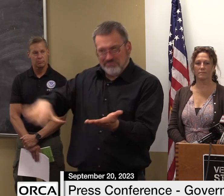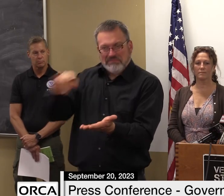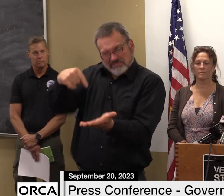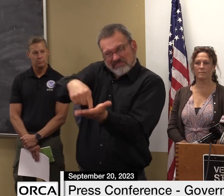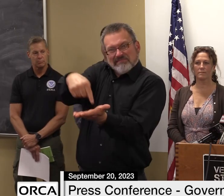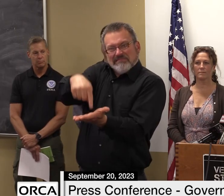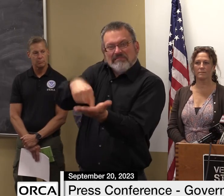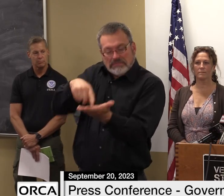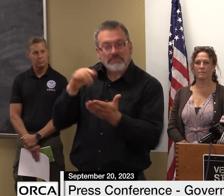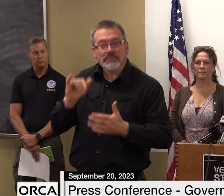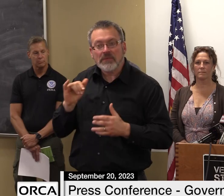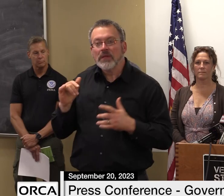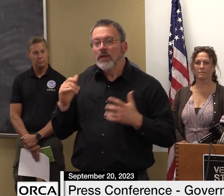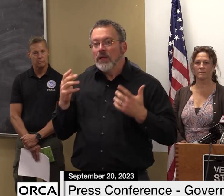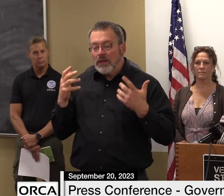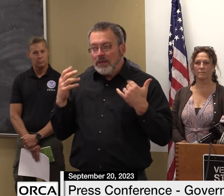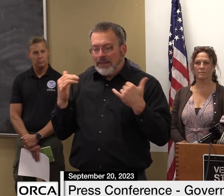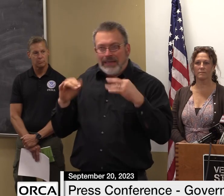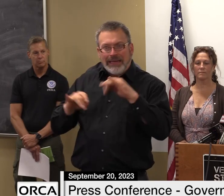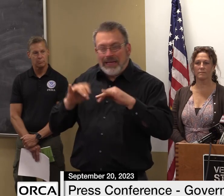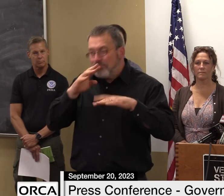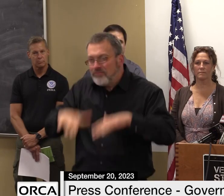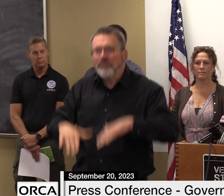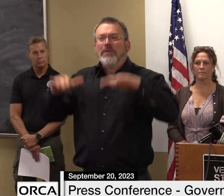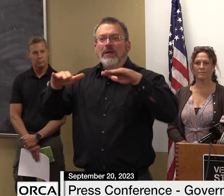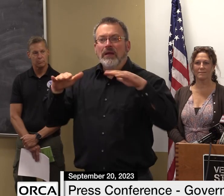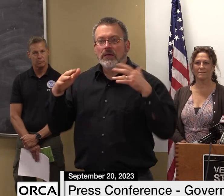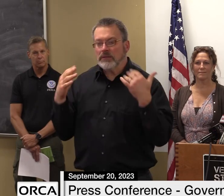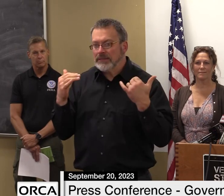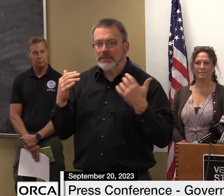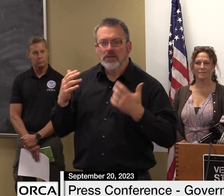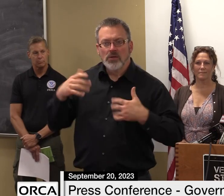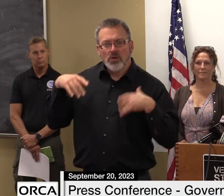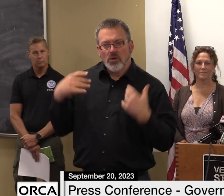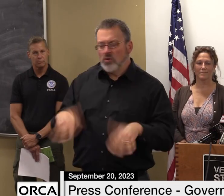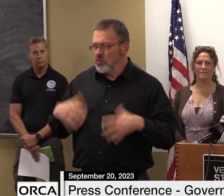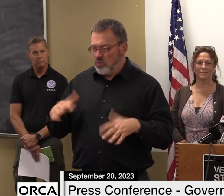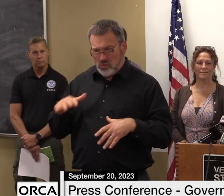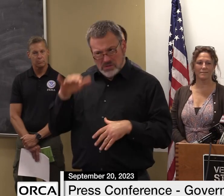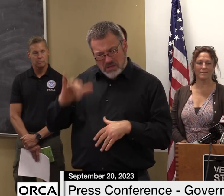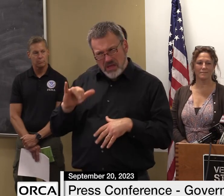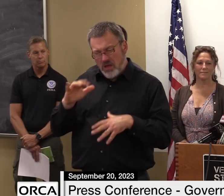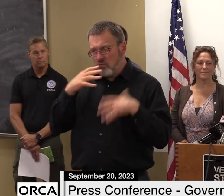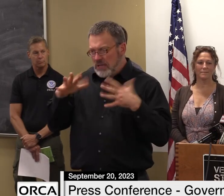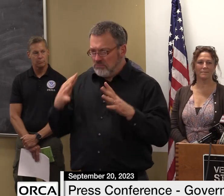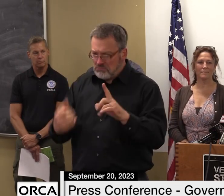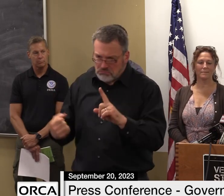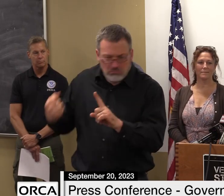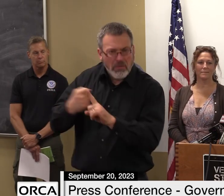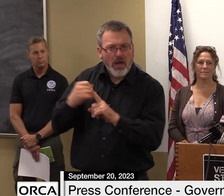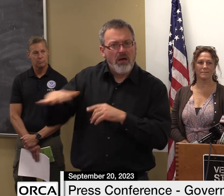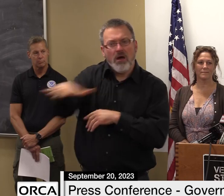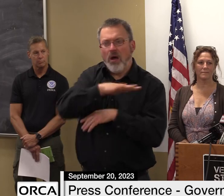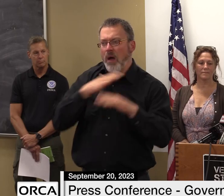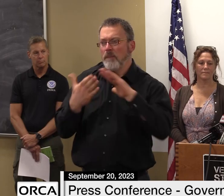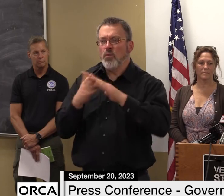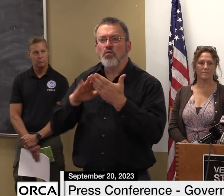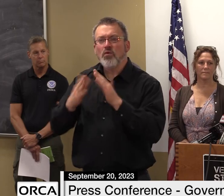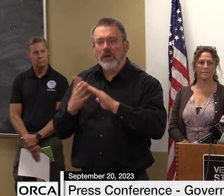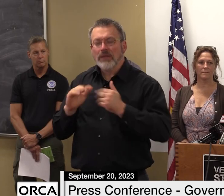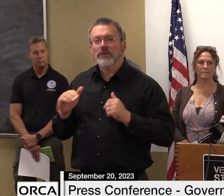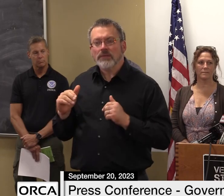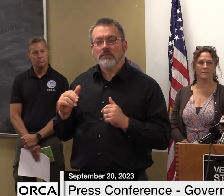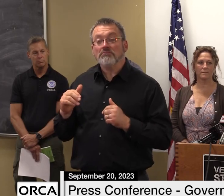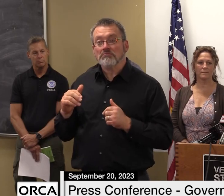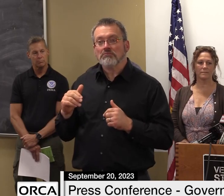another, not only as business owners, but for the community as well. What we did not expect was how quickly that was going to